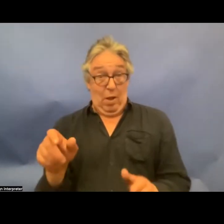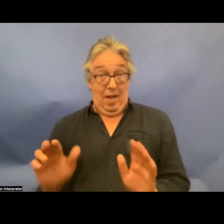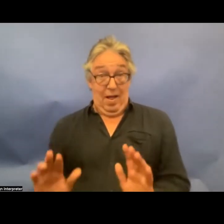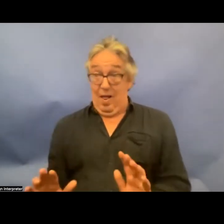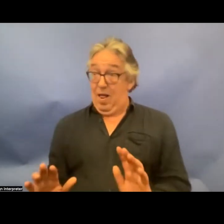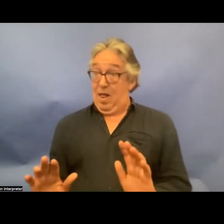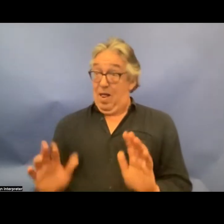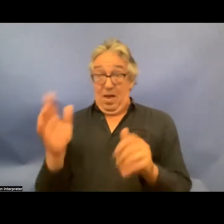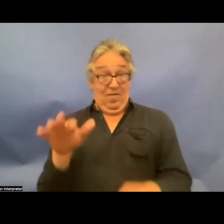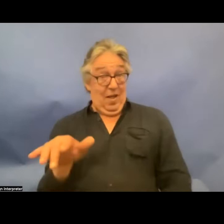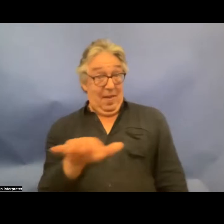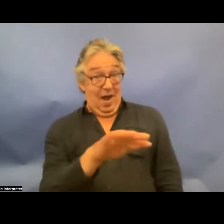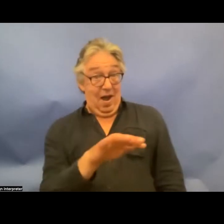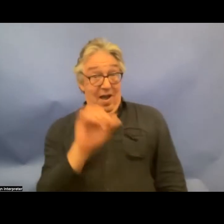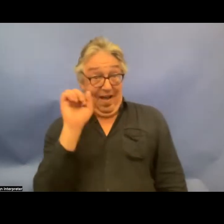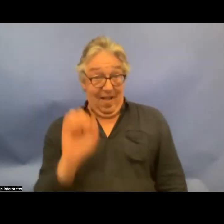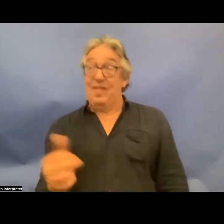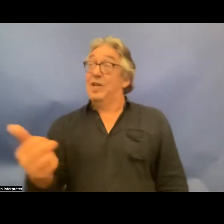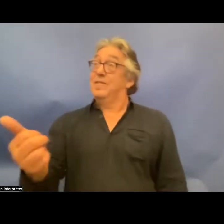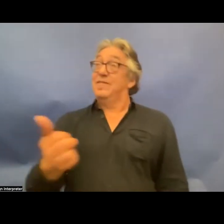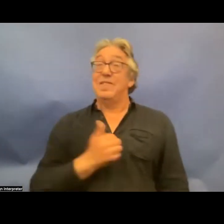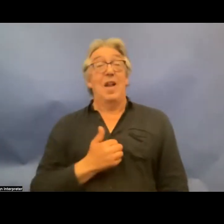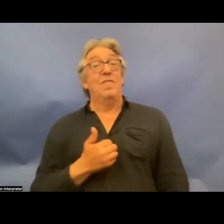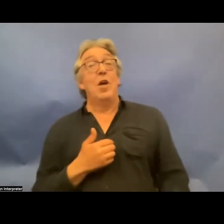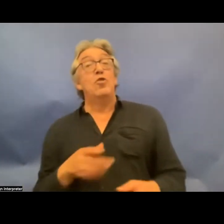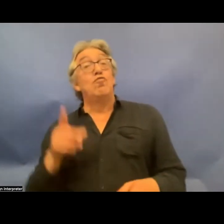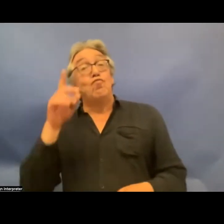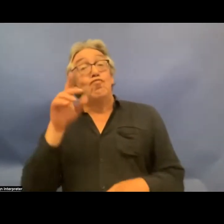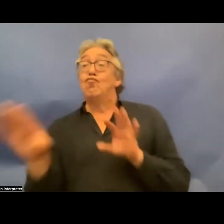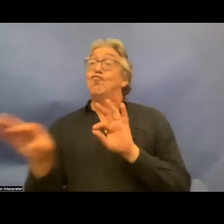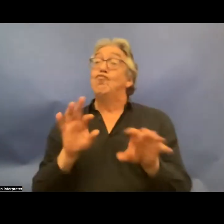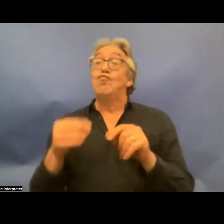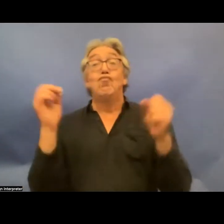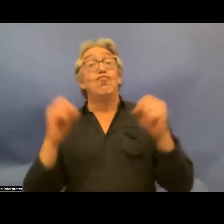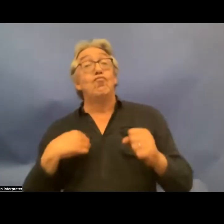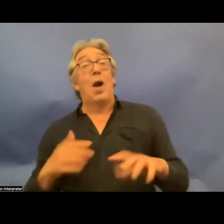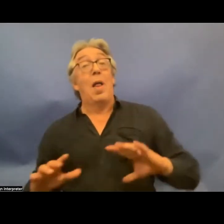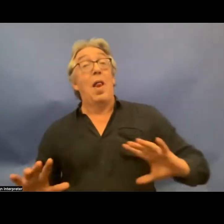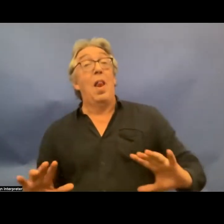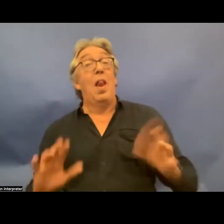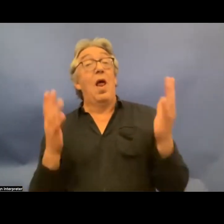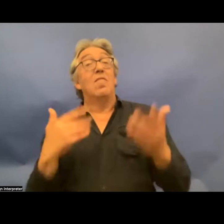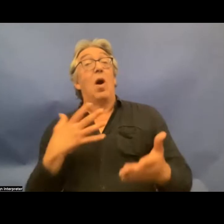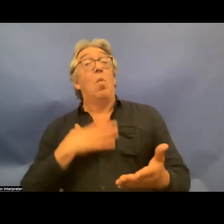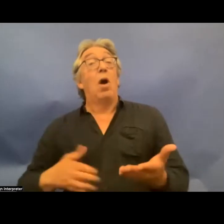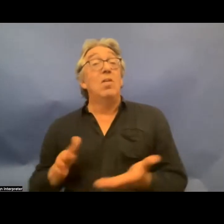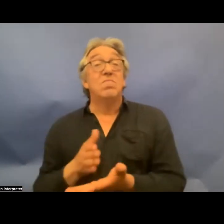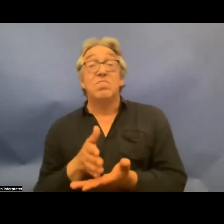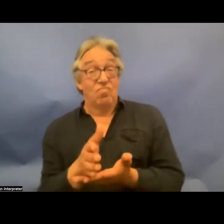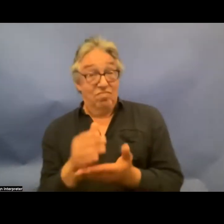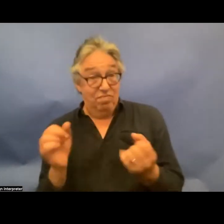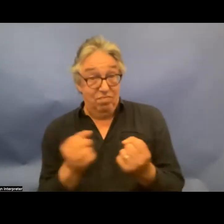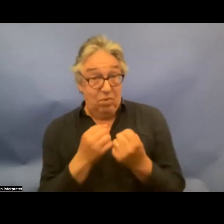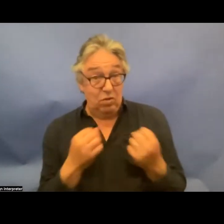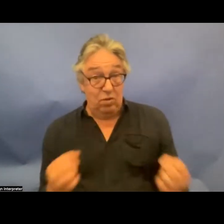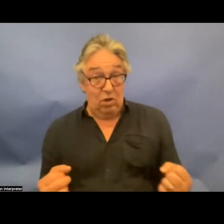Local organizations such as Go Ahead Foundation from Konin, it is a